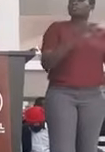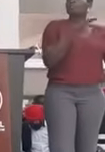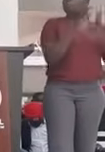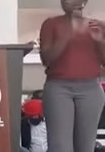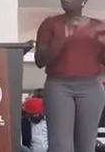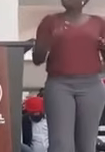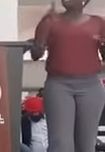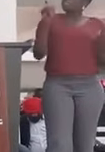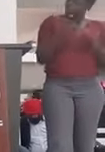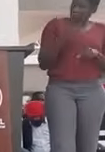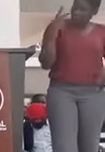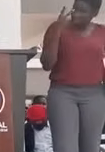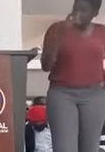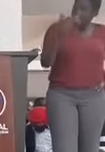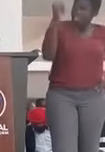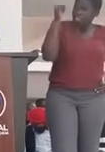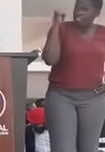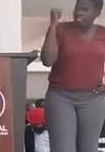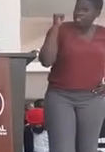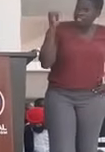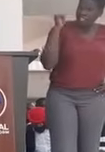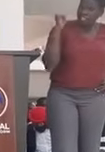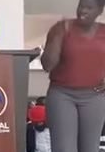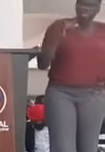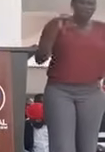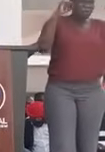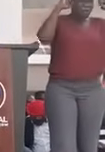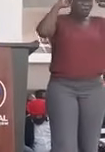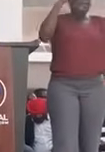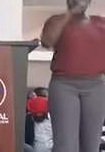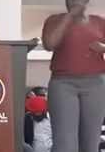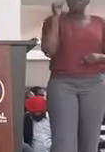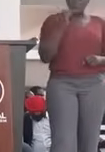see, yesterday the president was very angry